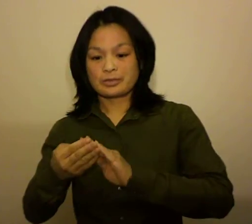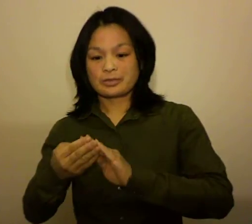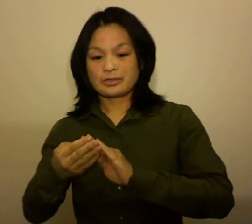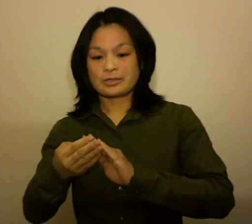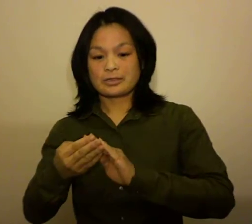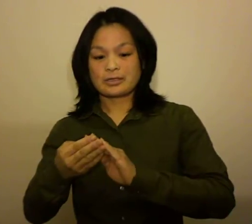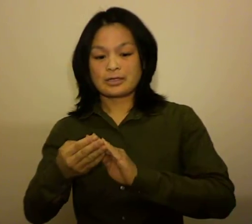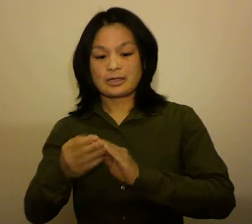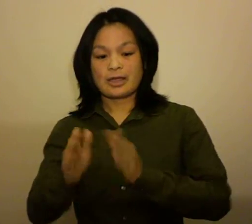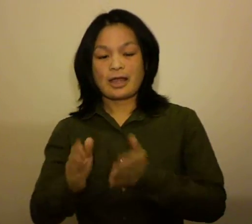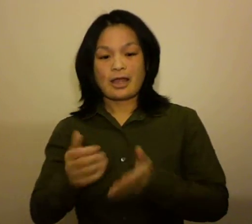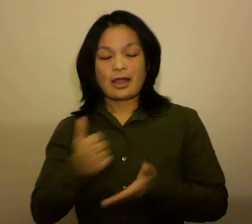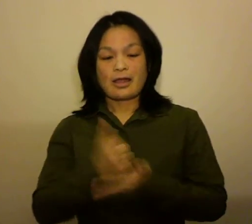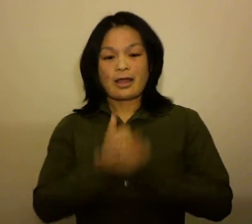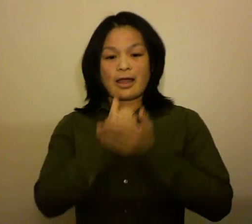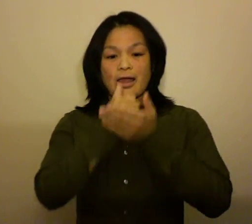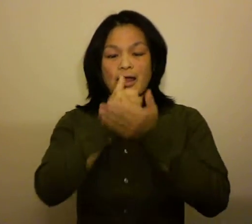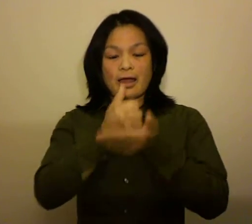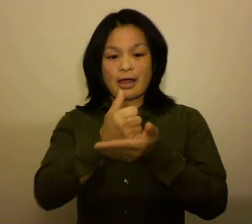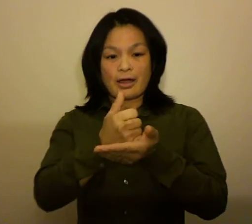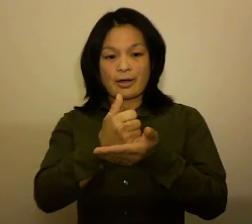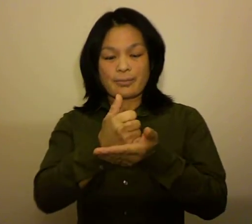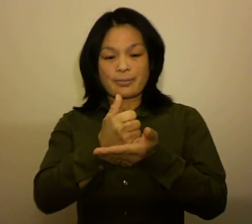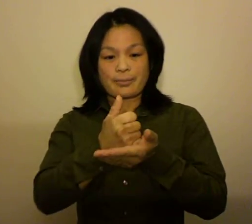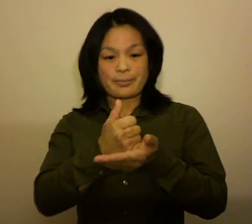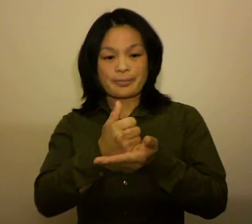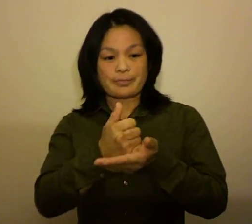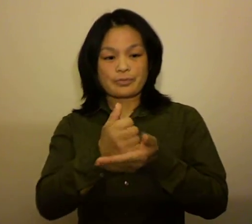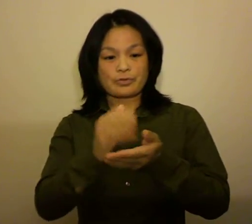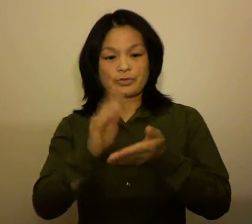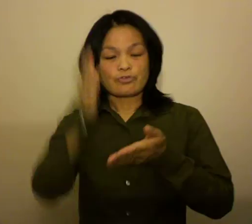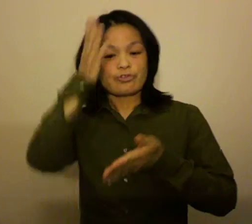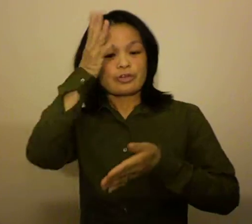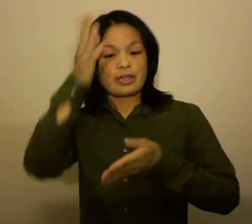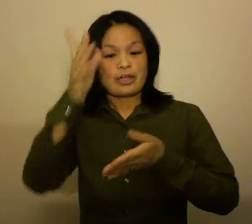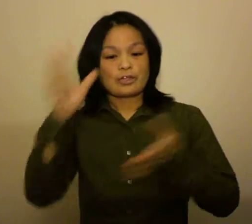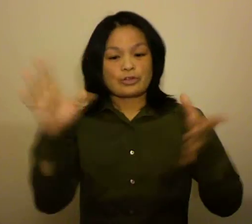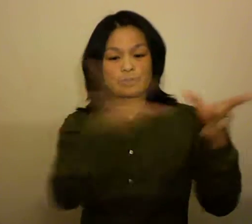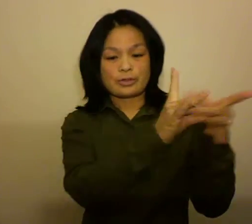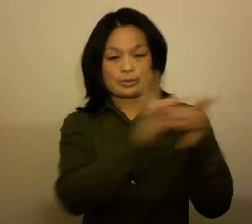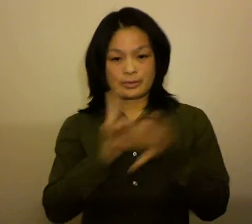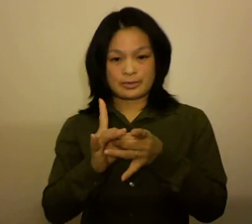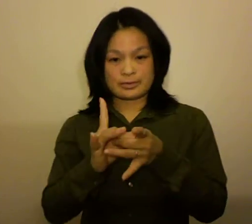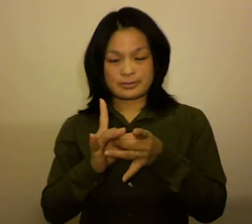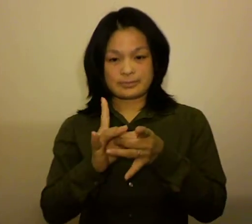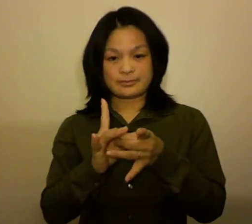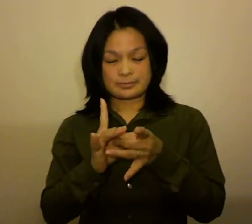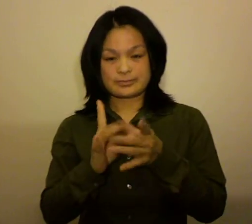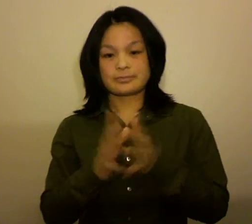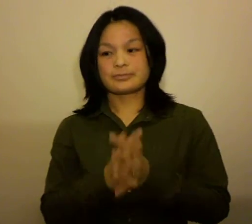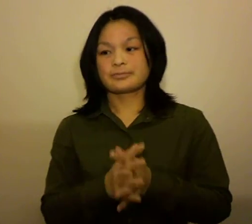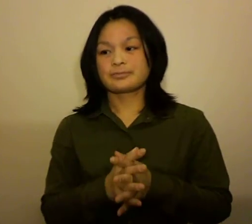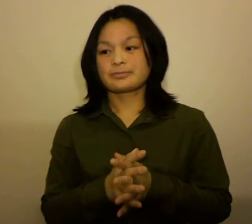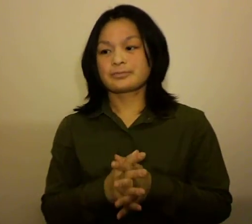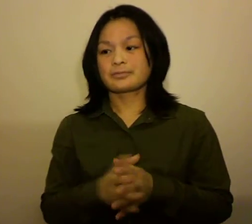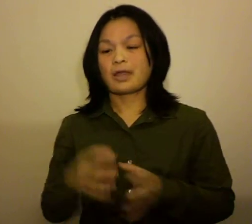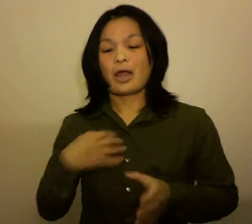generate inclusiveness and a sense of unity amongst the group. I like to start with an exercise I call